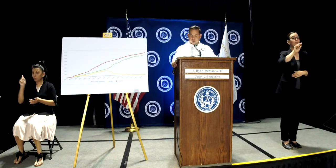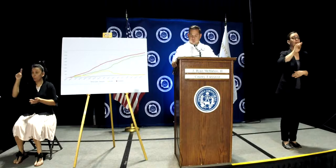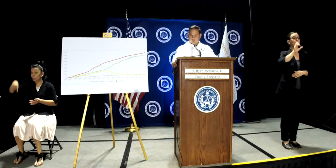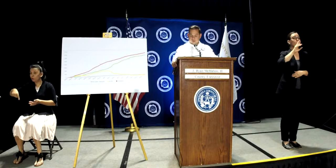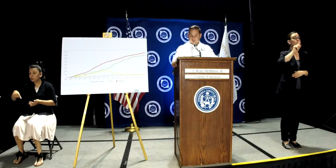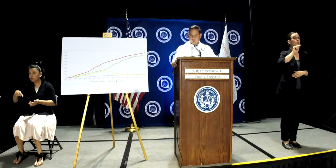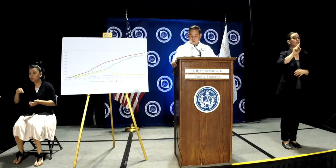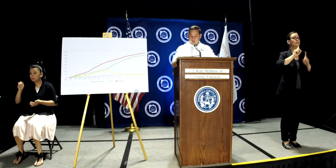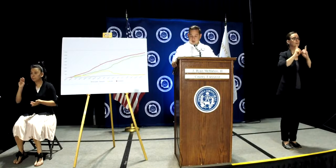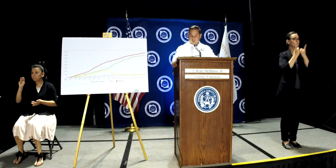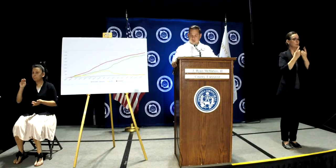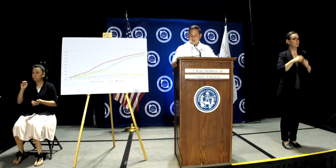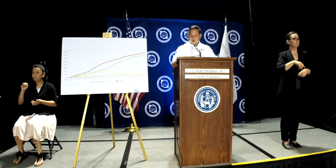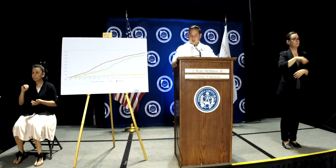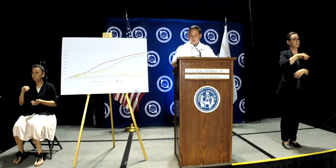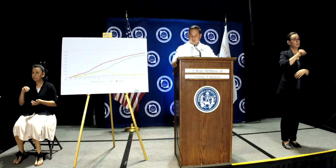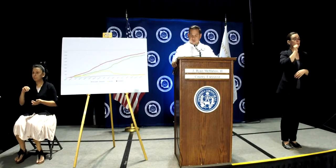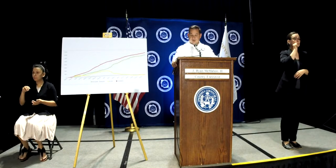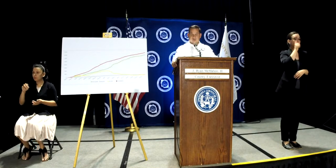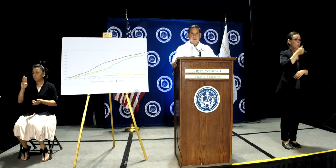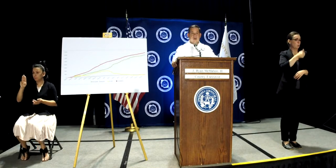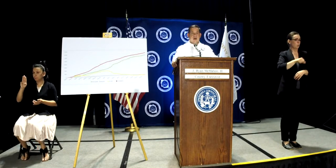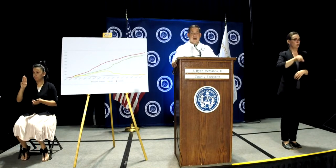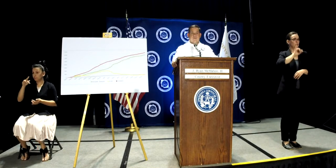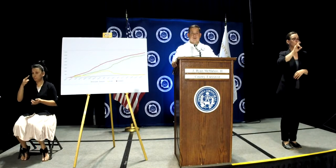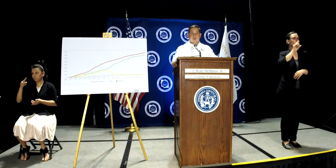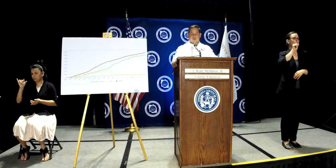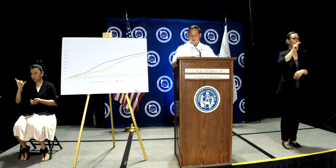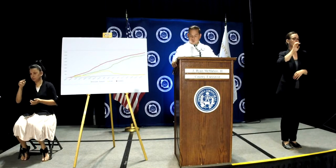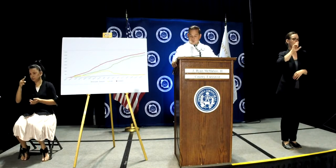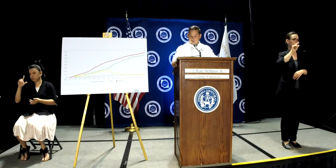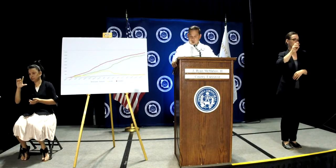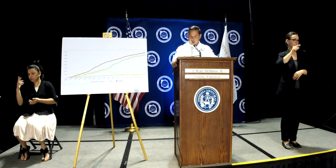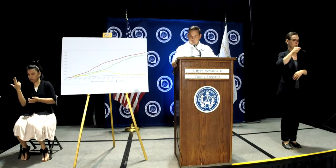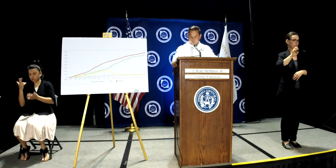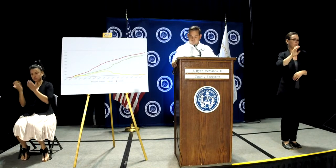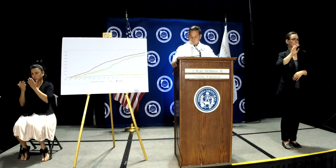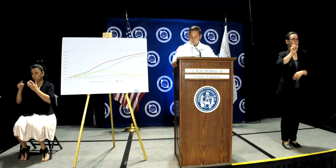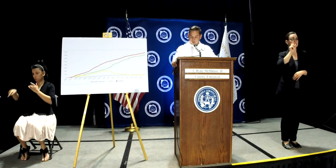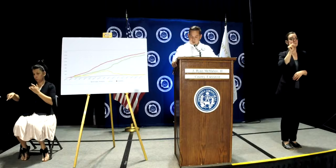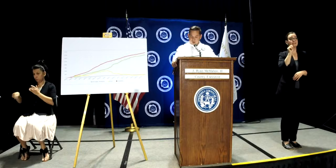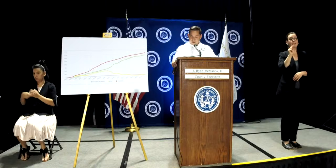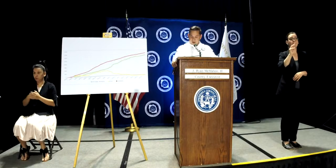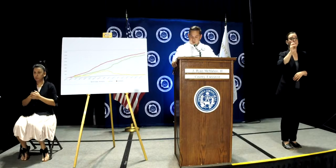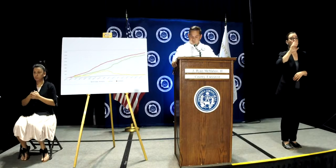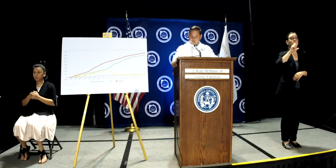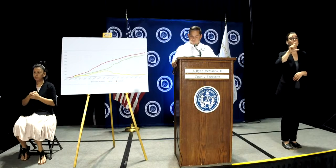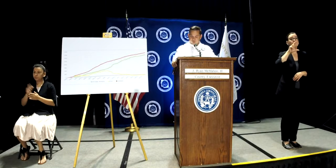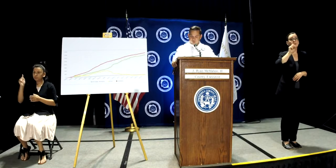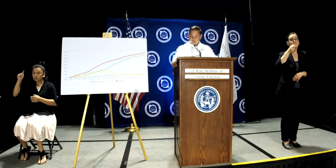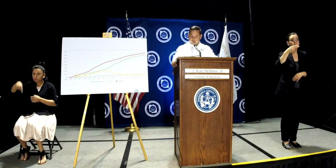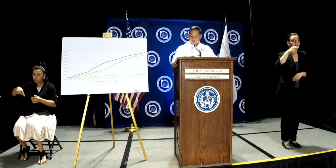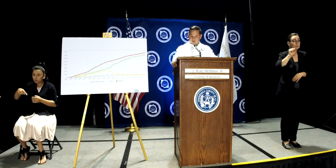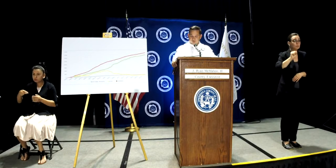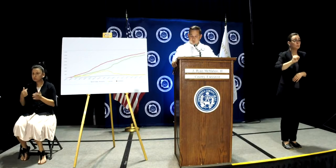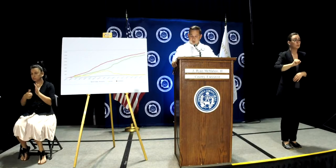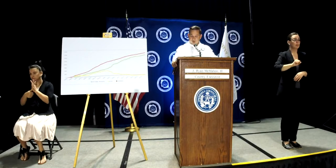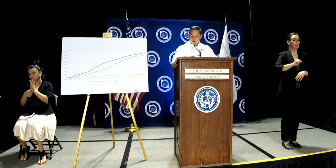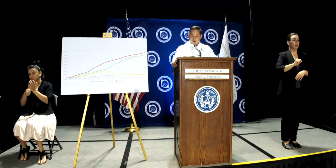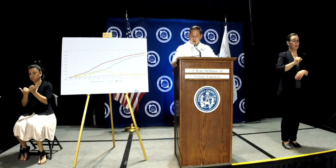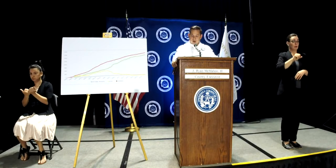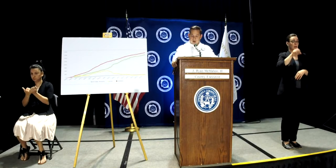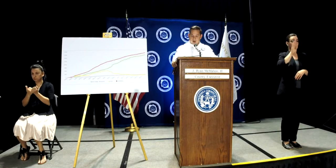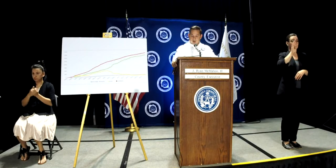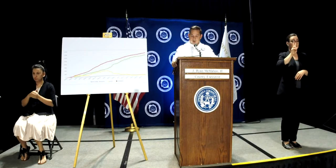Marcellus High School. So Jordan Elbridge, Skinny Atlas, Marcellus at Marcellus High School tomorrow. And then I'll go over some future sites here as